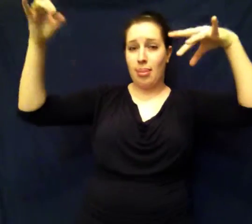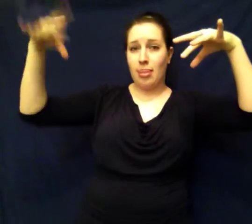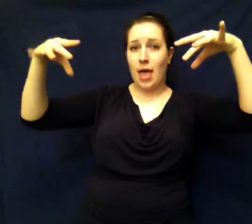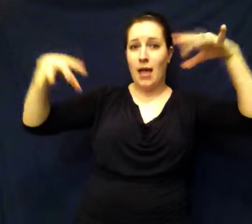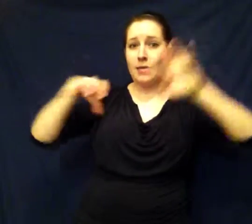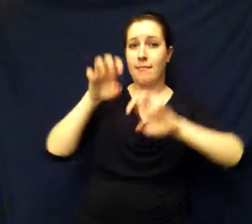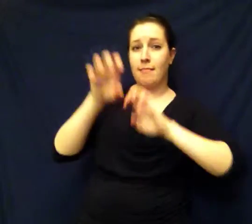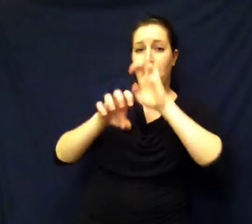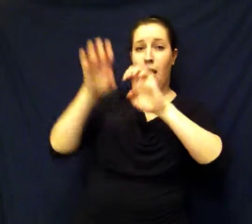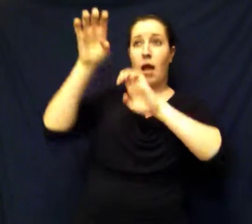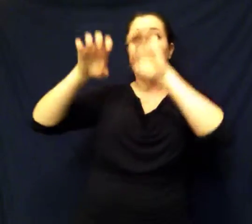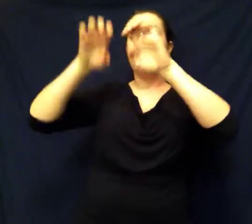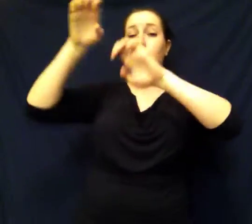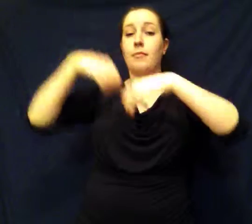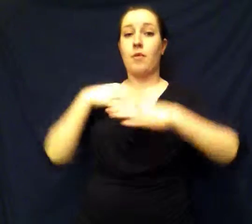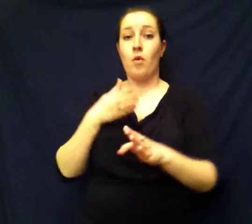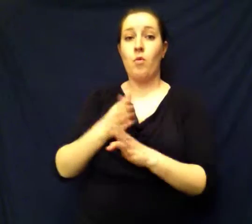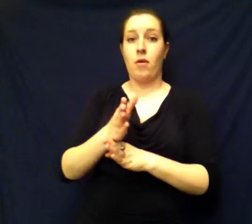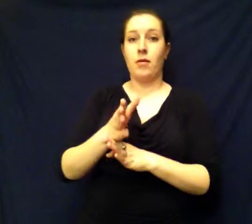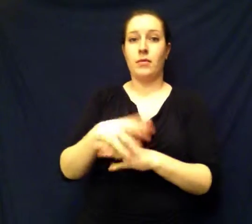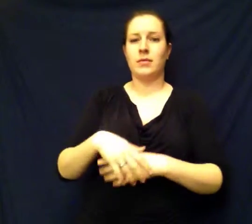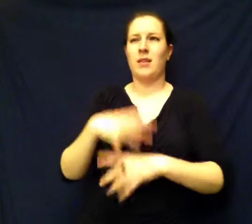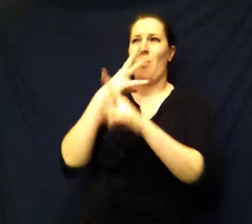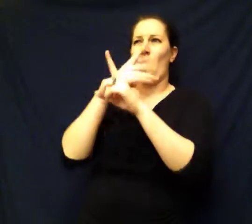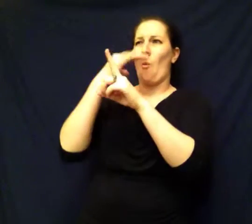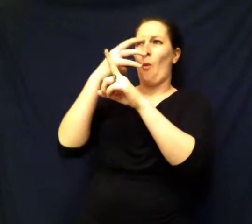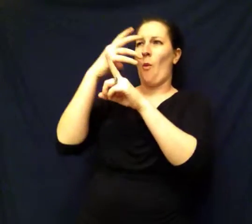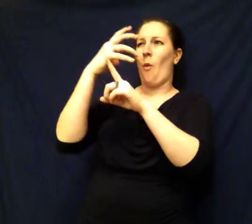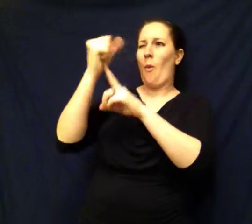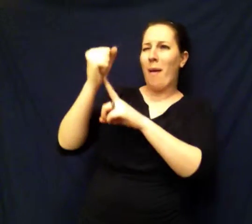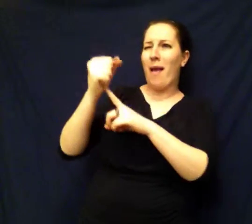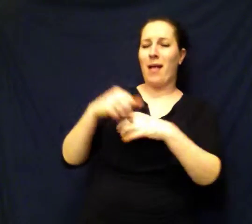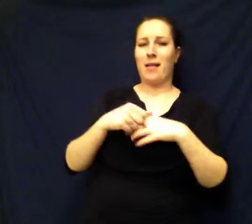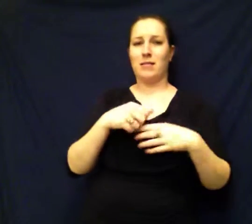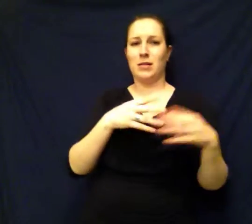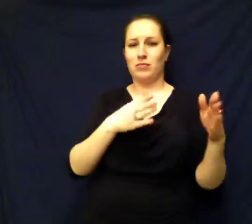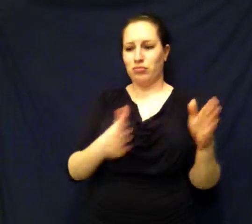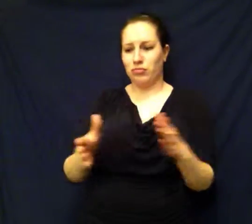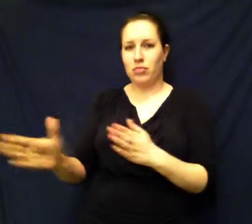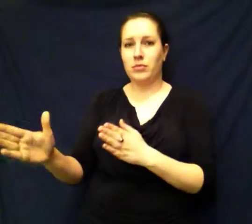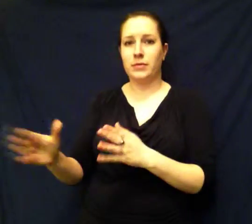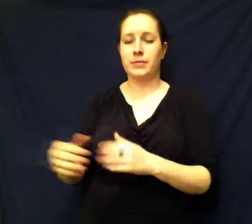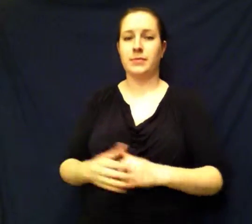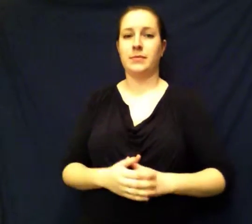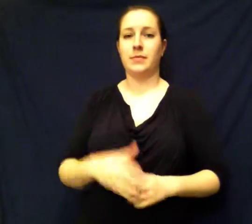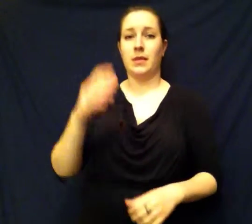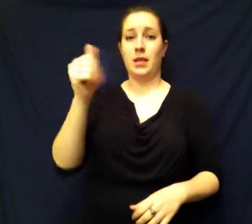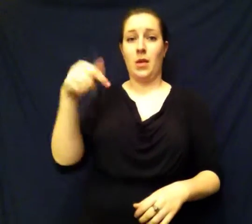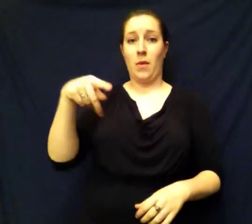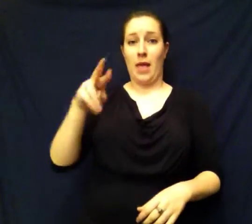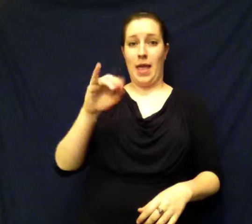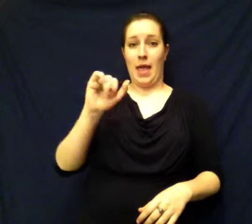amazing process. And on April 3rd, 1945, 12 guys went piling down the